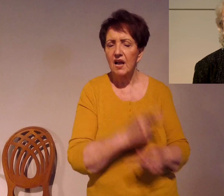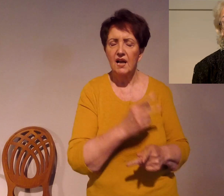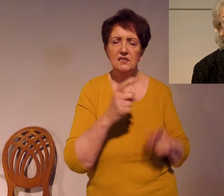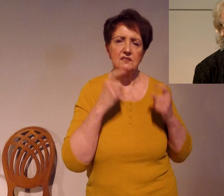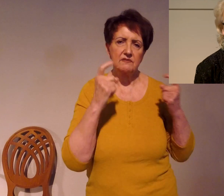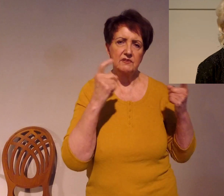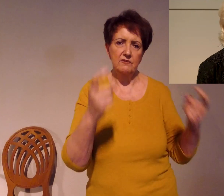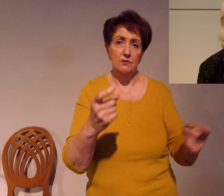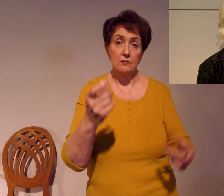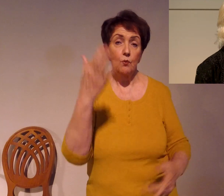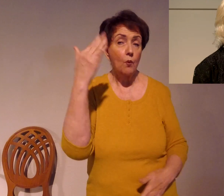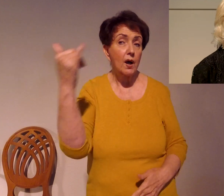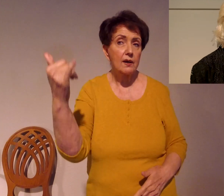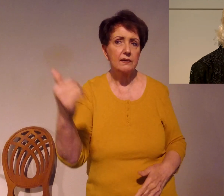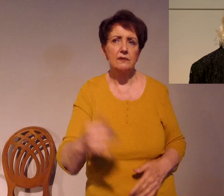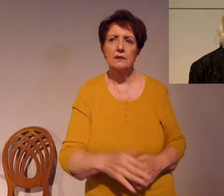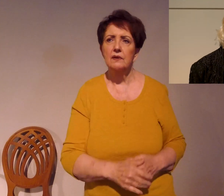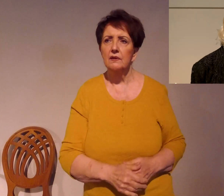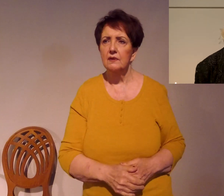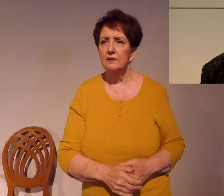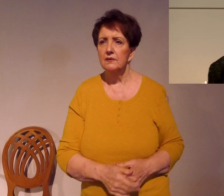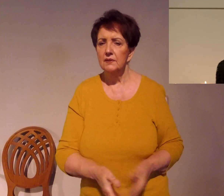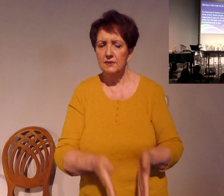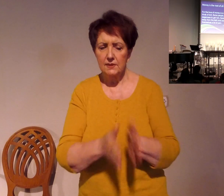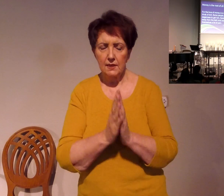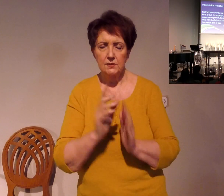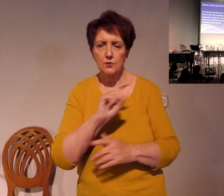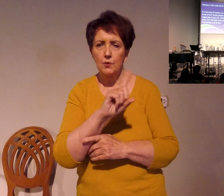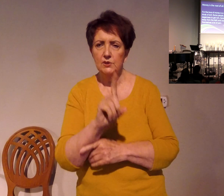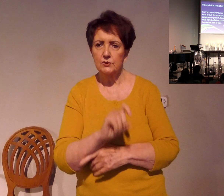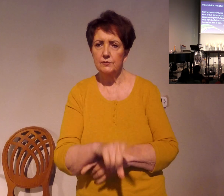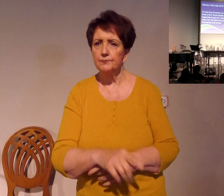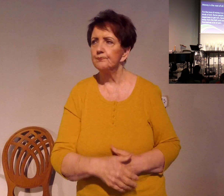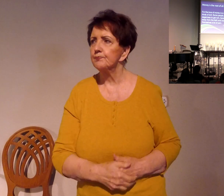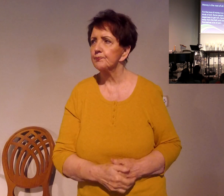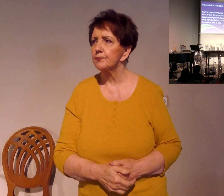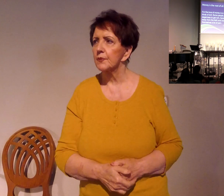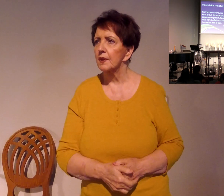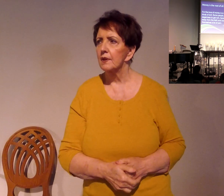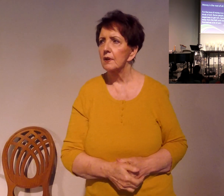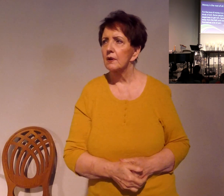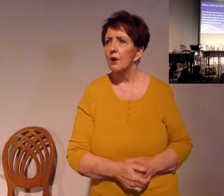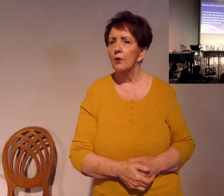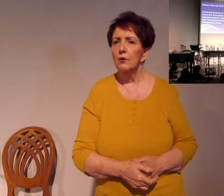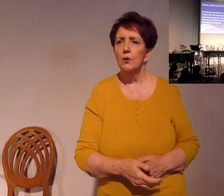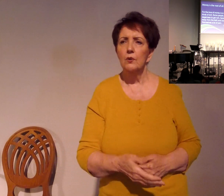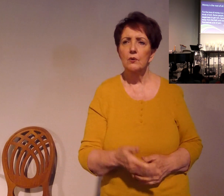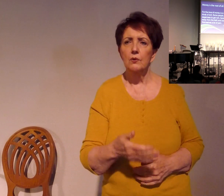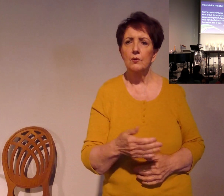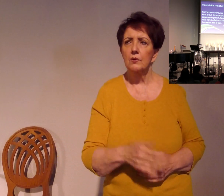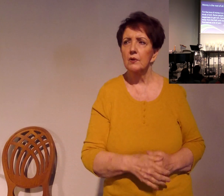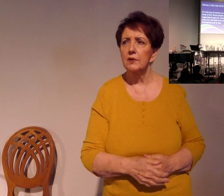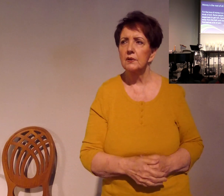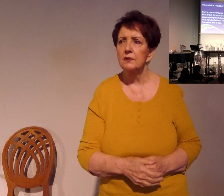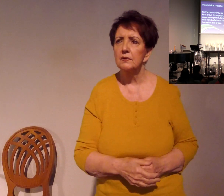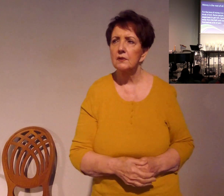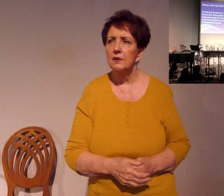Why? Let's ask that question. Why is the